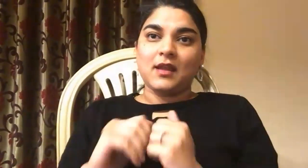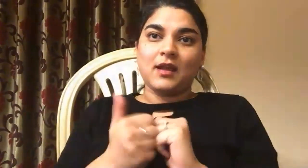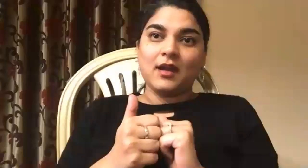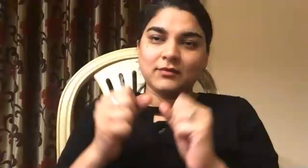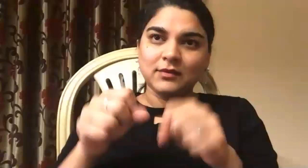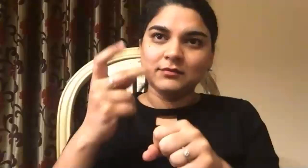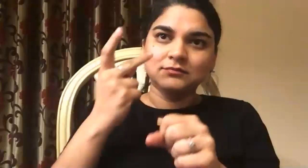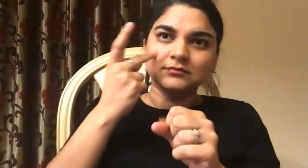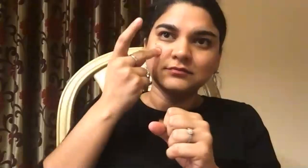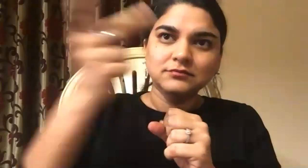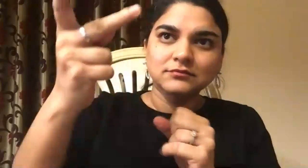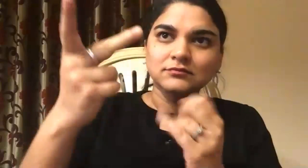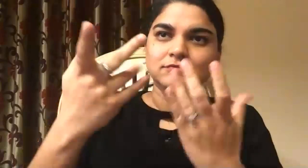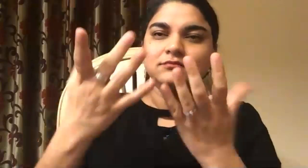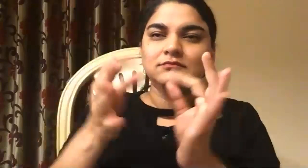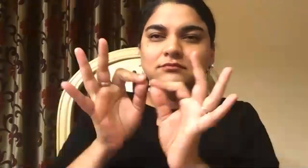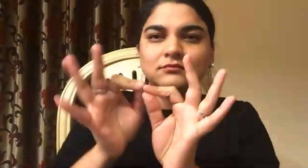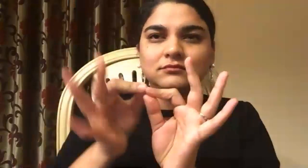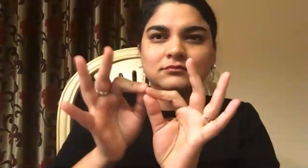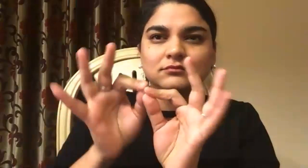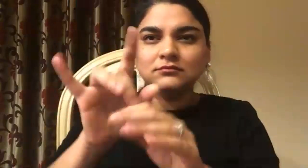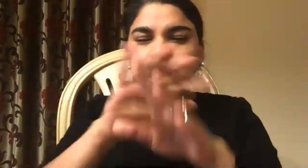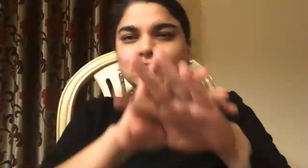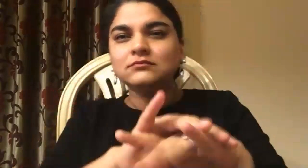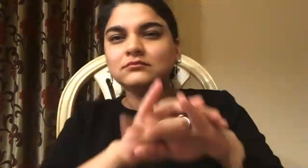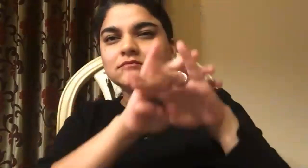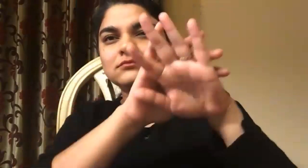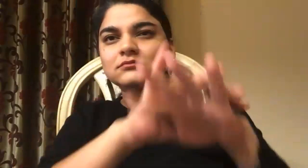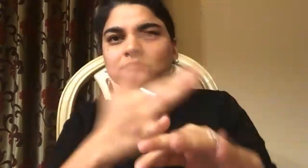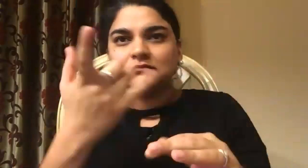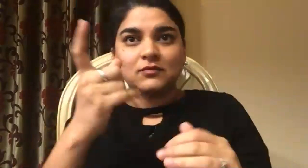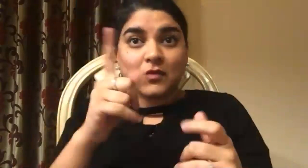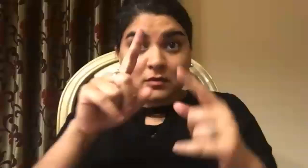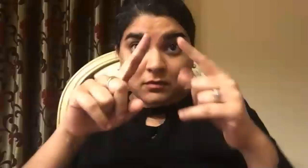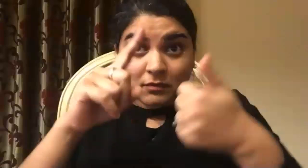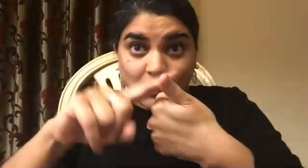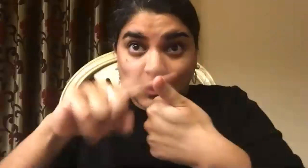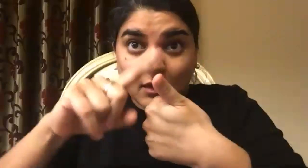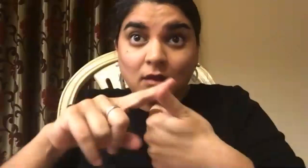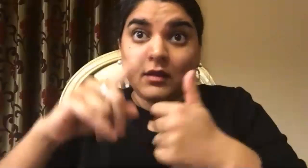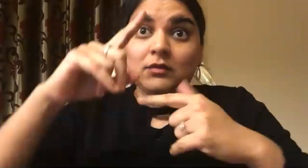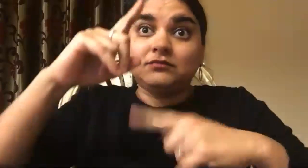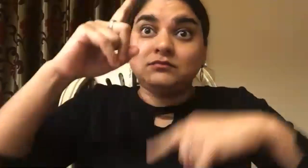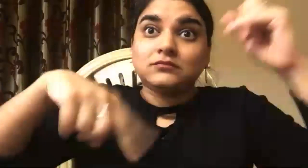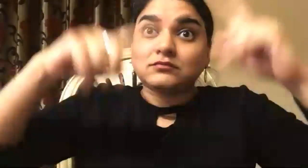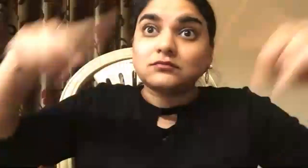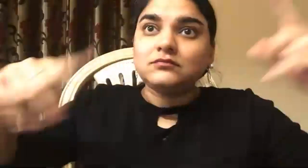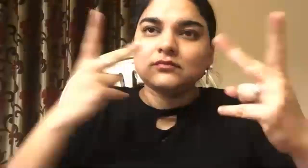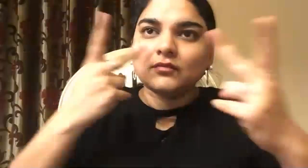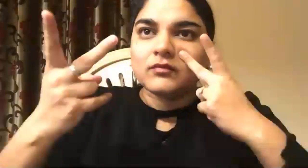sign language or tactile sign language, how can they know what's going on? How can they see in the interpreter? They can't have that experience. That's just